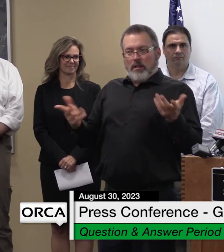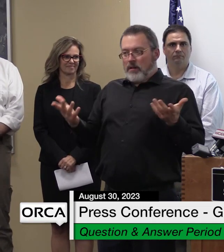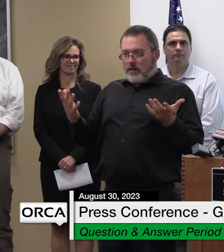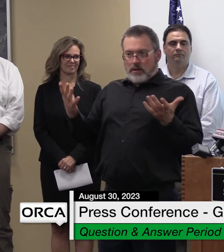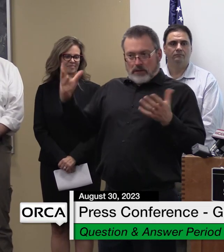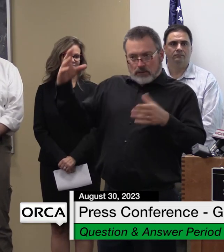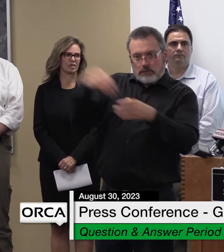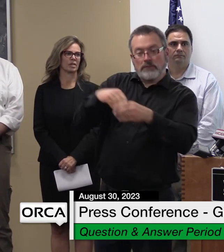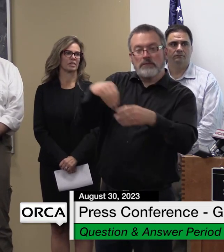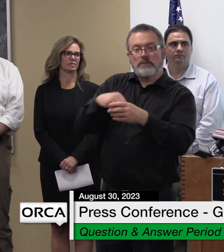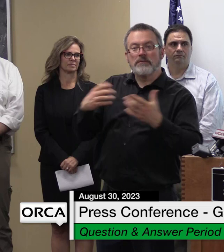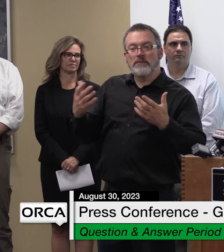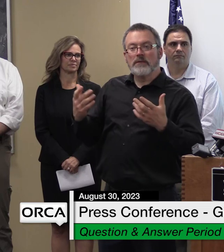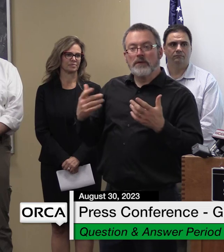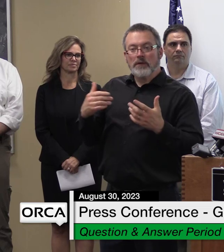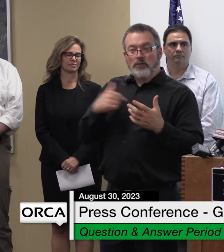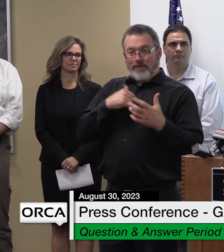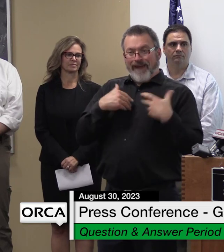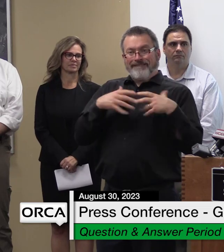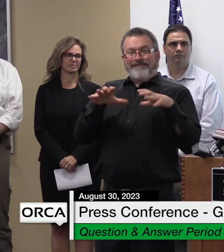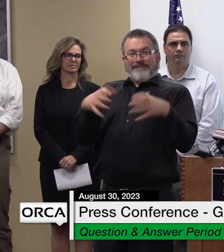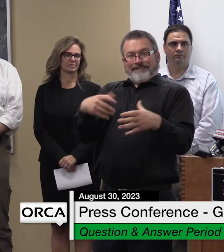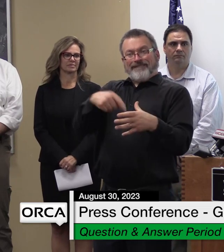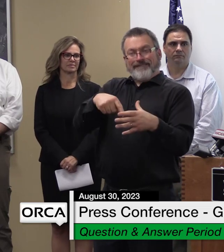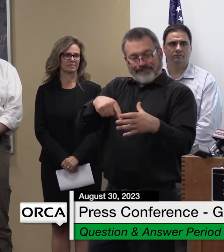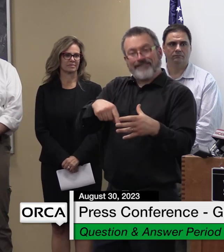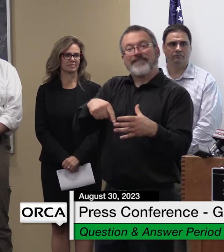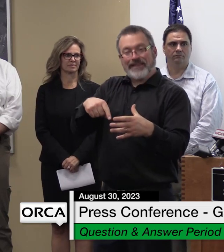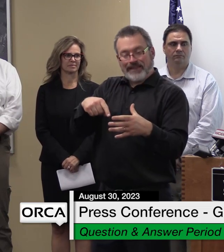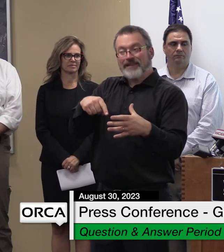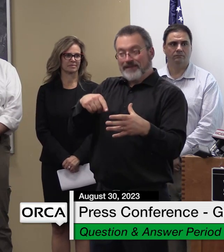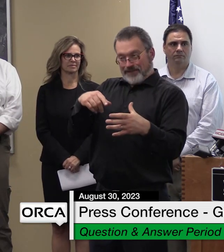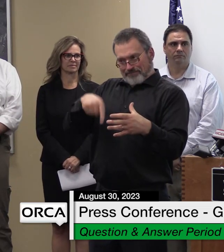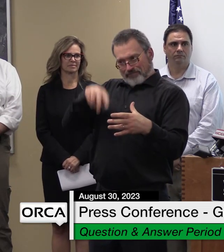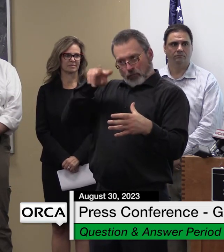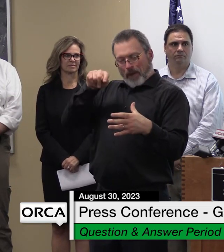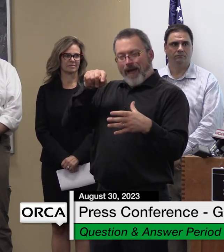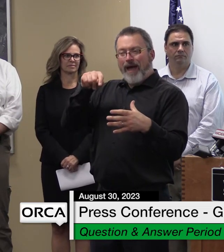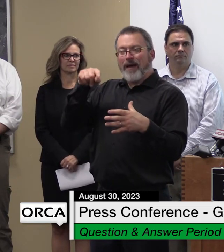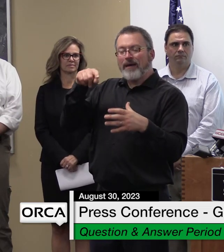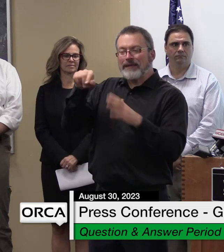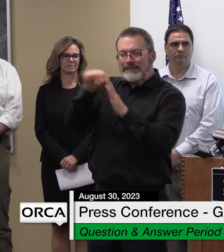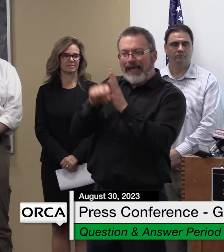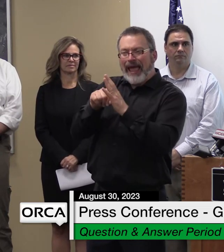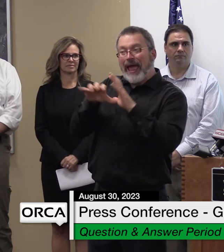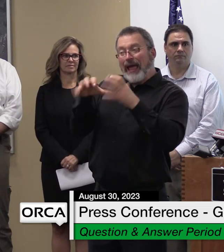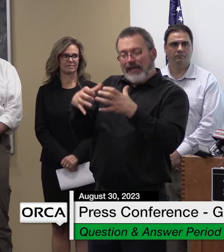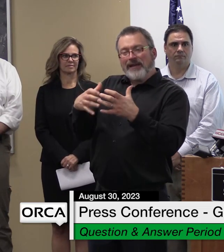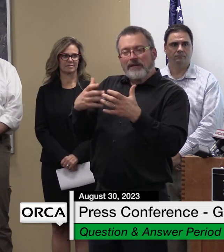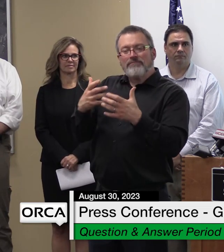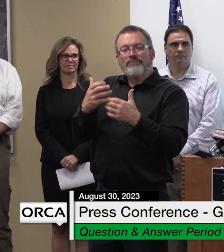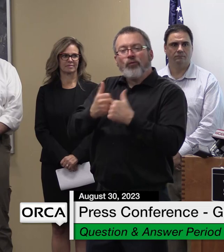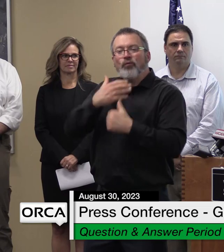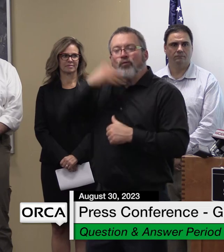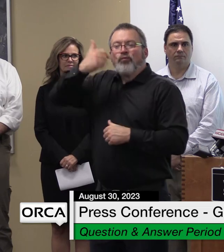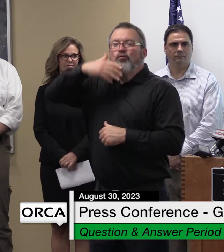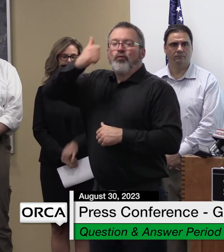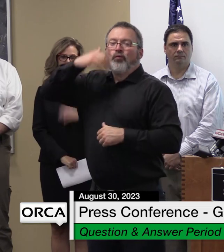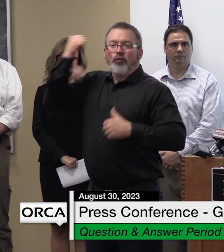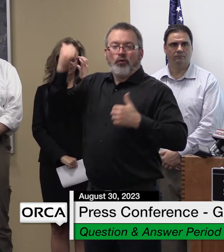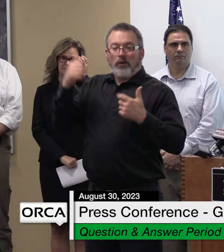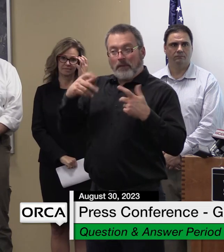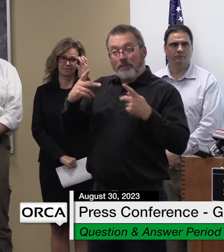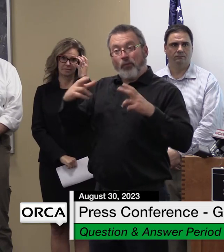Our demographics have shifted. We're getting older. We don't have as many youth, so we don't even have the youth to